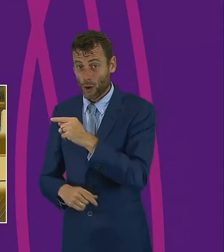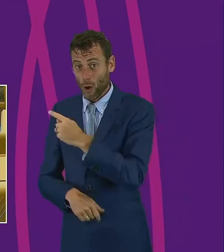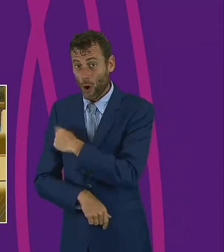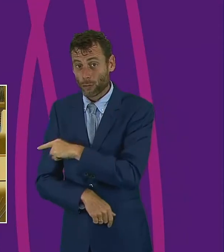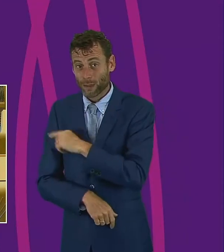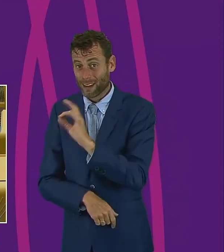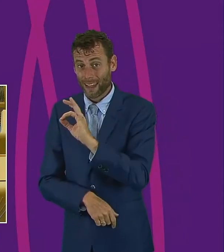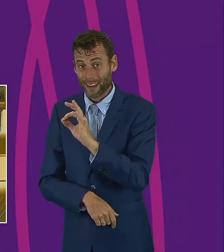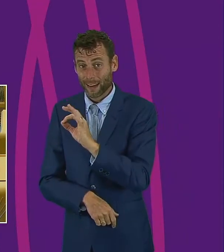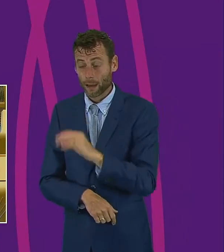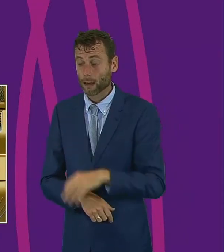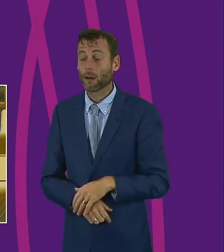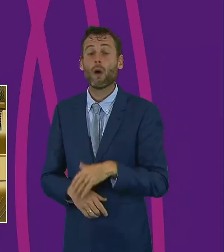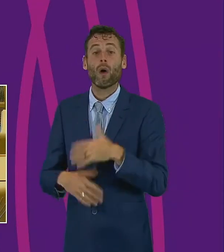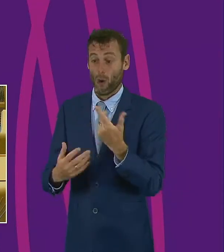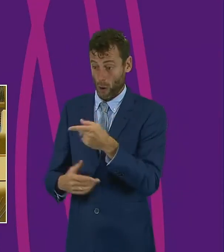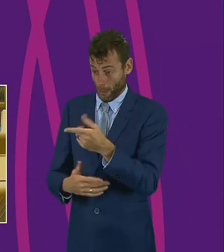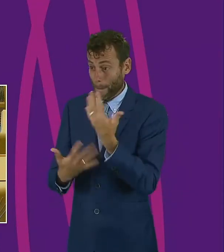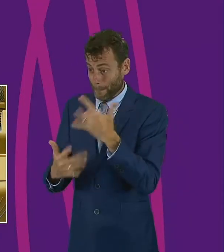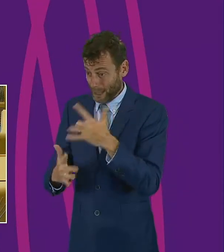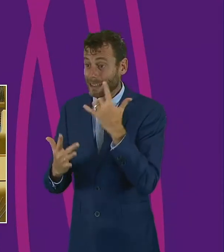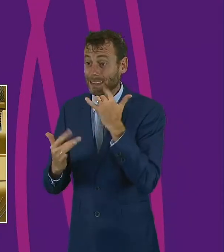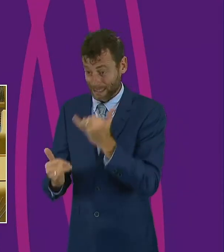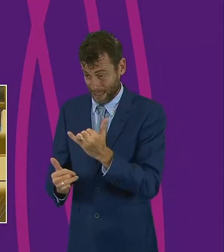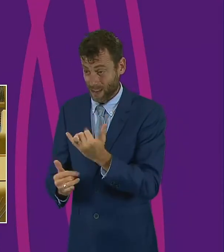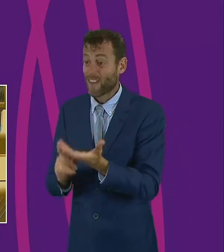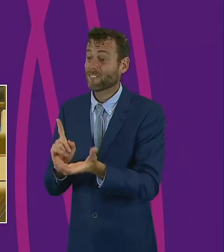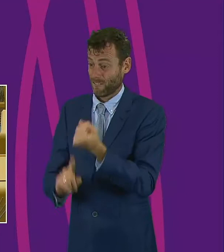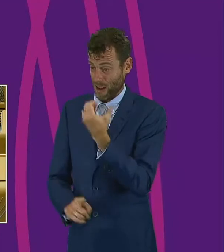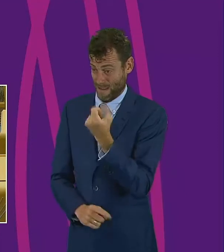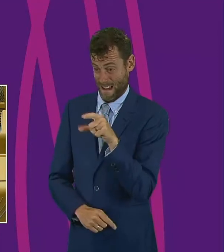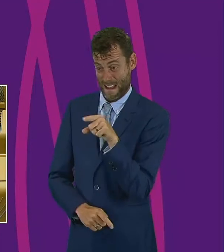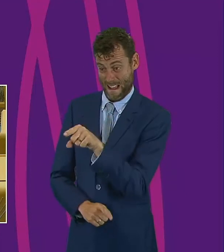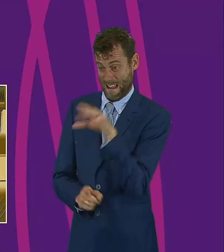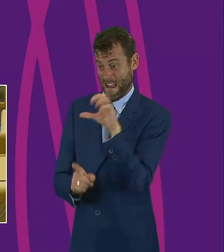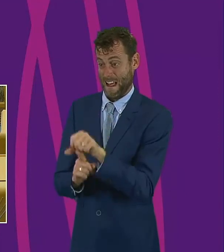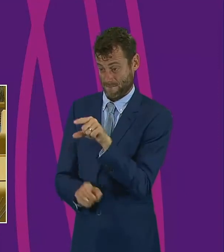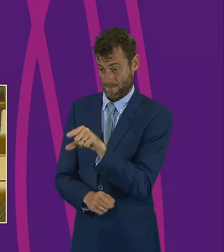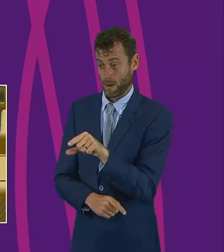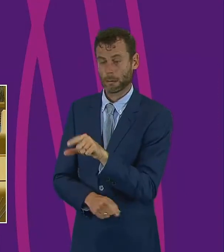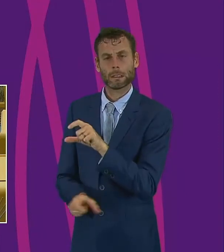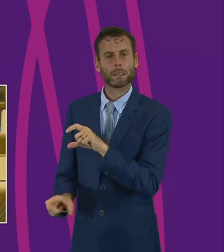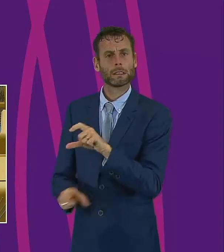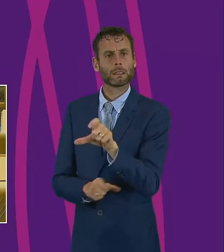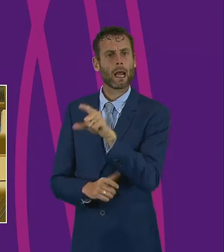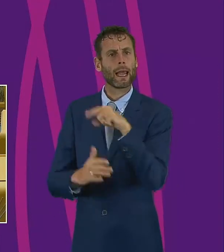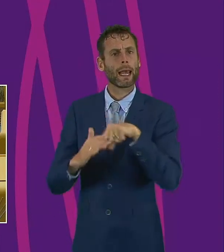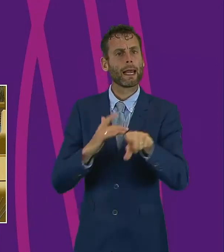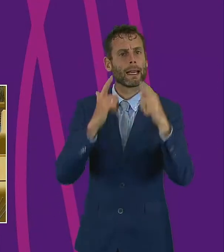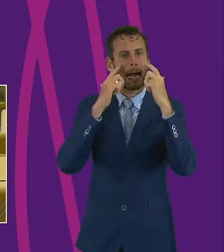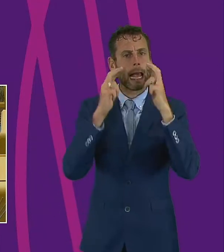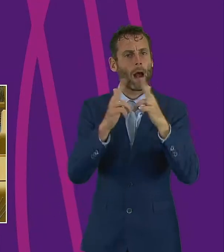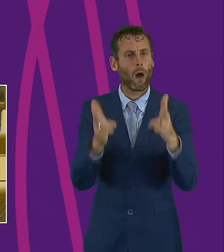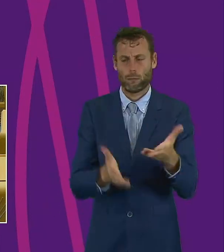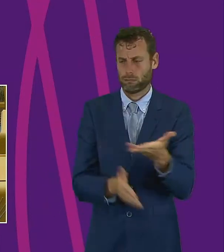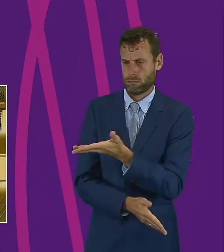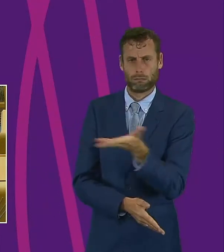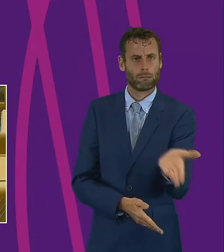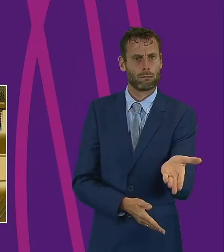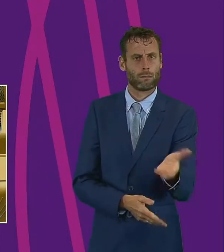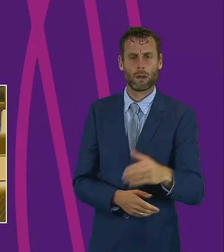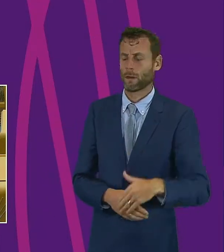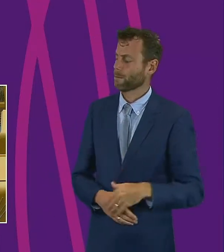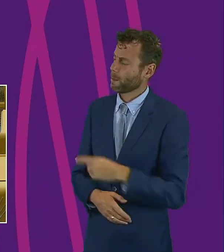care homes when they had been tested and tested positive to COVID-19. The First Minister asked to be